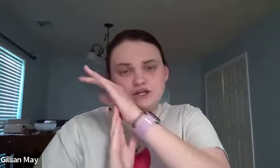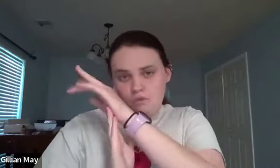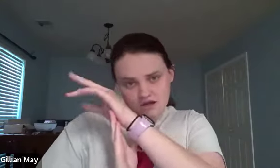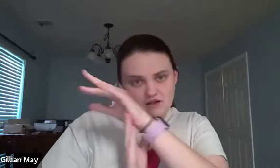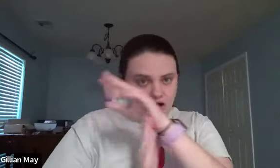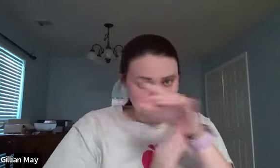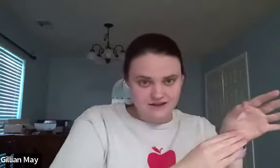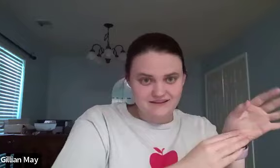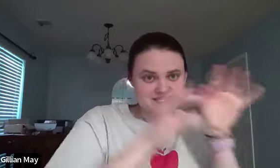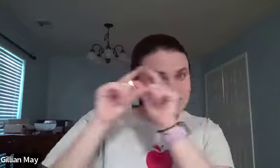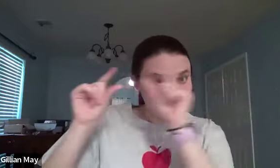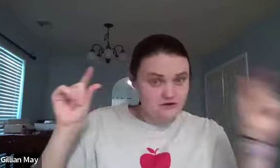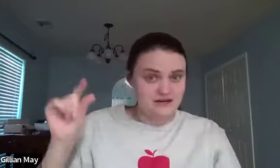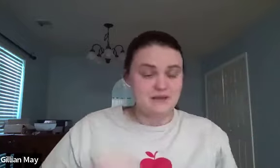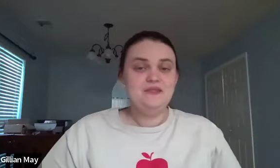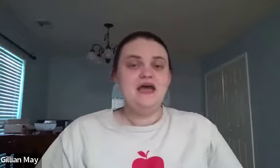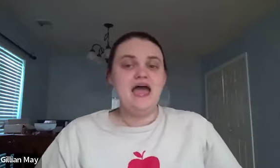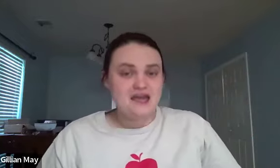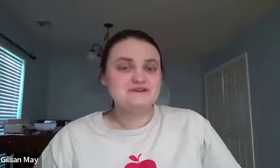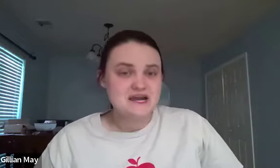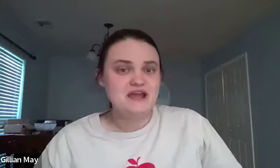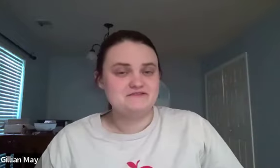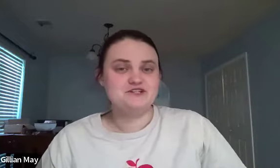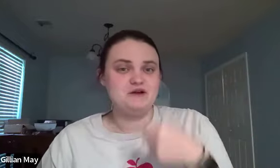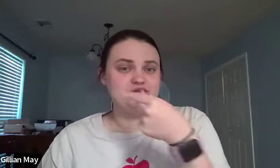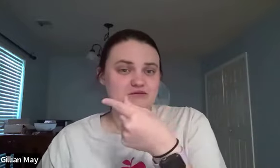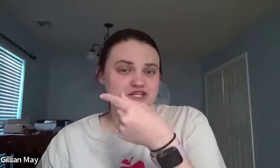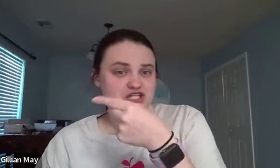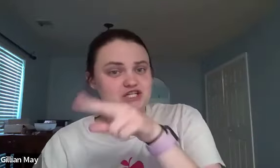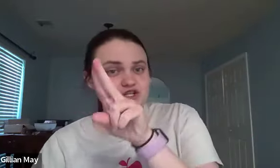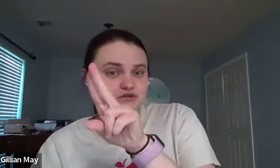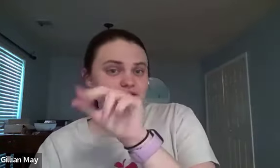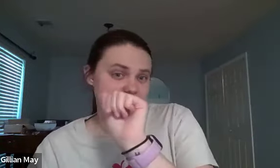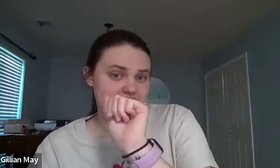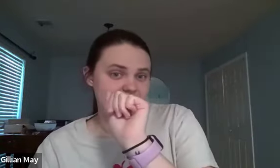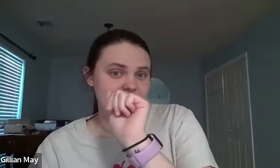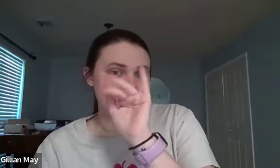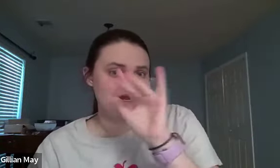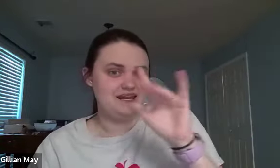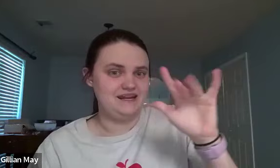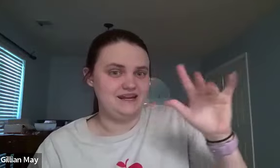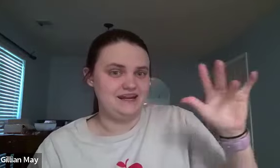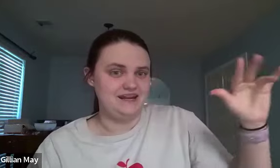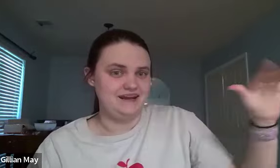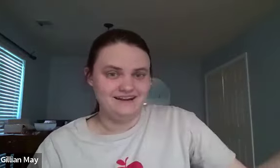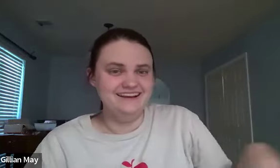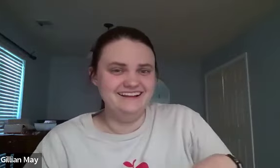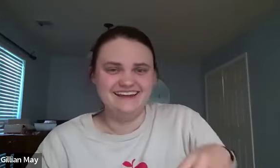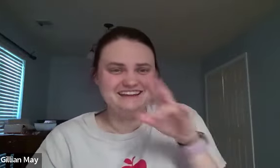like Guadalajara. Like it's a very long name. Every time we have to finger spell, we start with the GUA and then we go la la la la la la la. Like